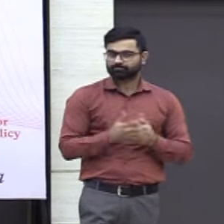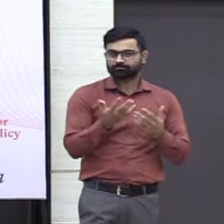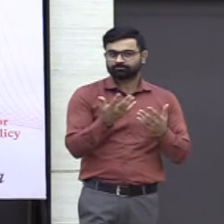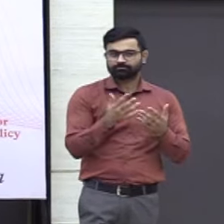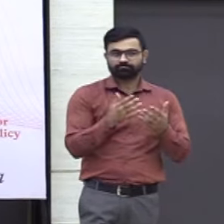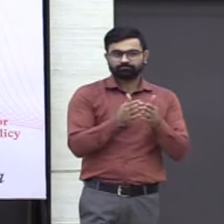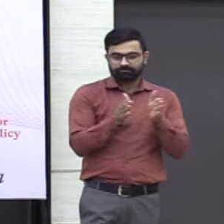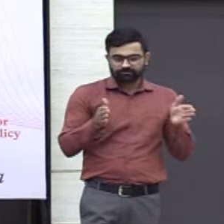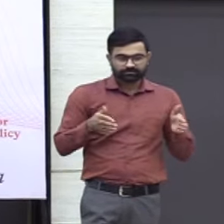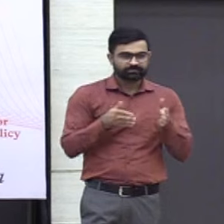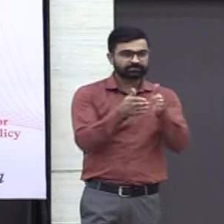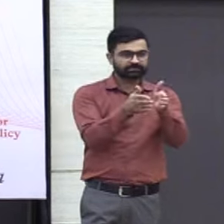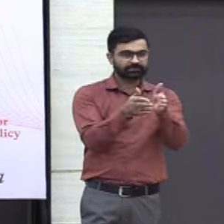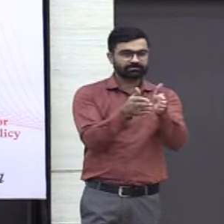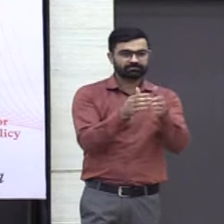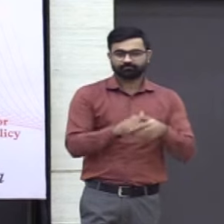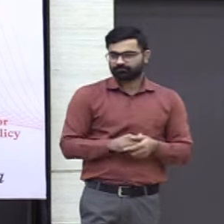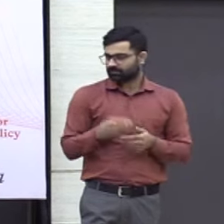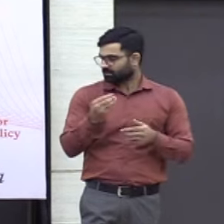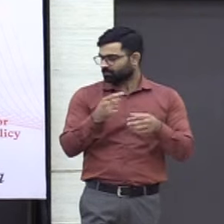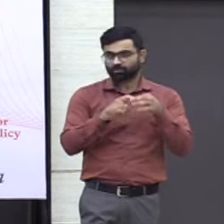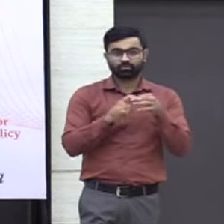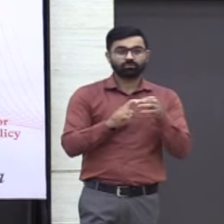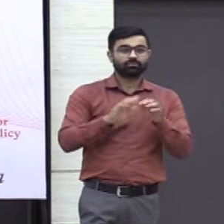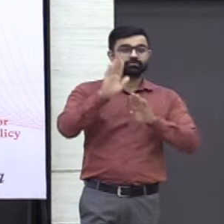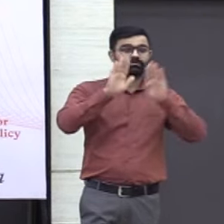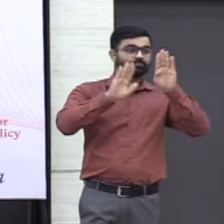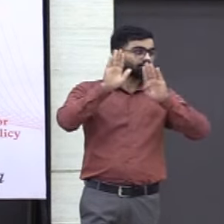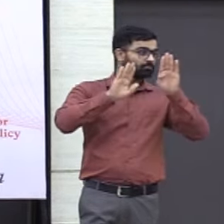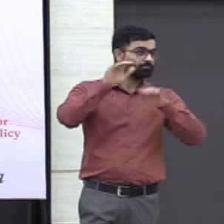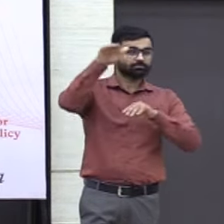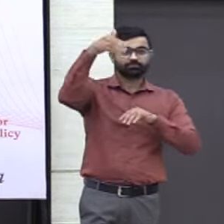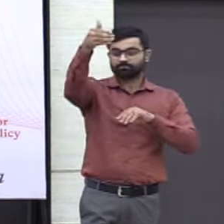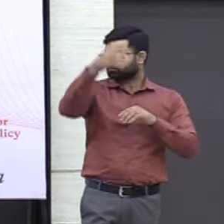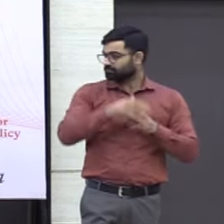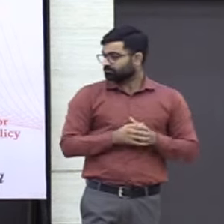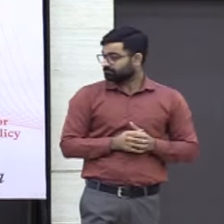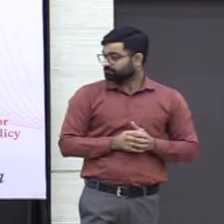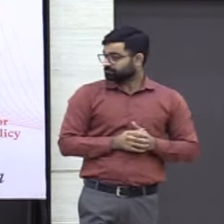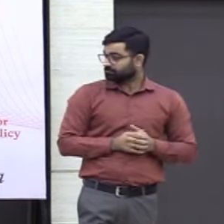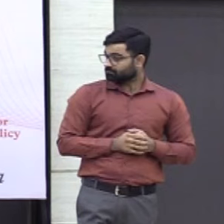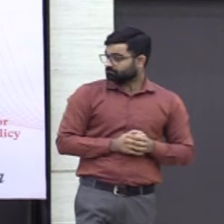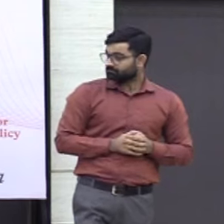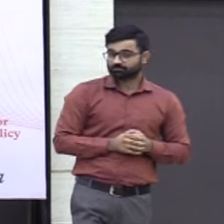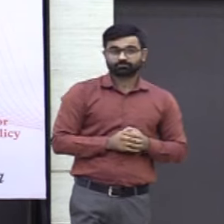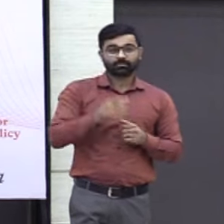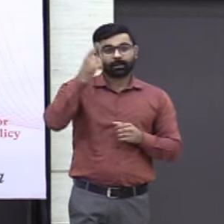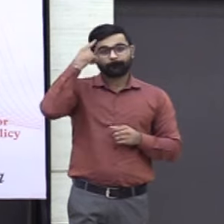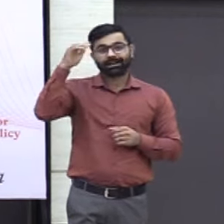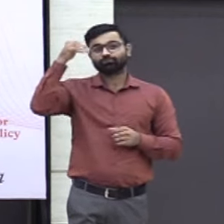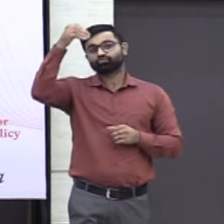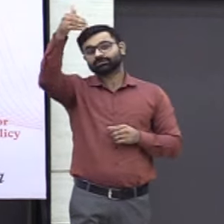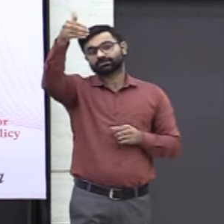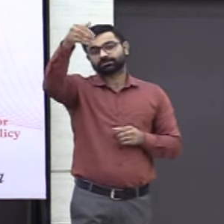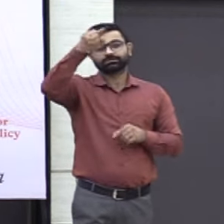rather narrow ends. There are some questions at the back. We'll just hear in the black shirt, and then we'll come